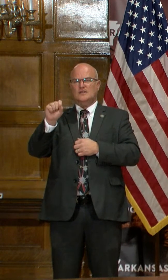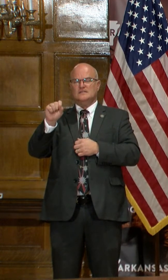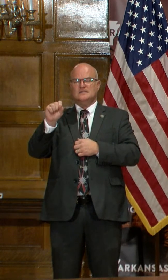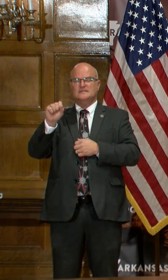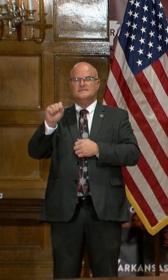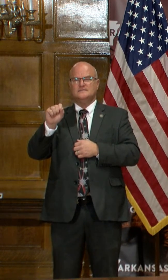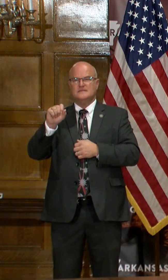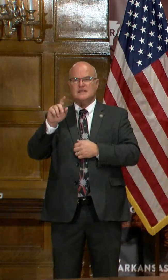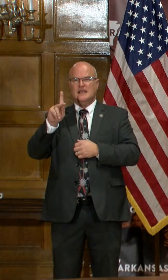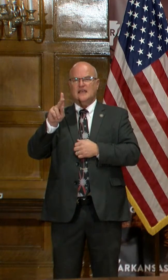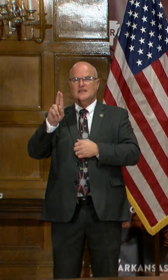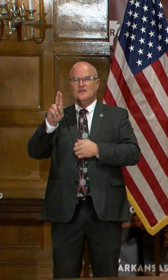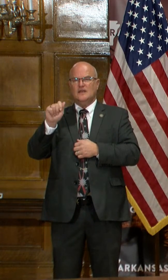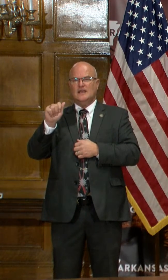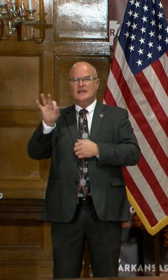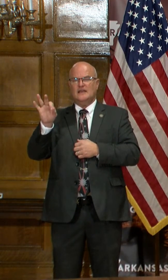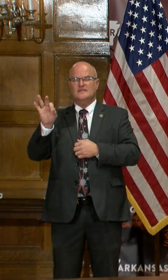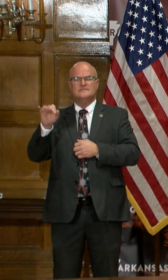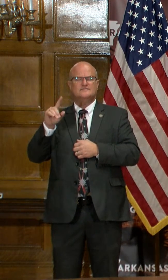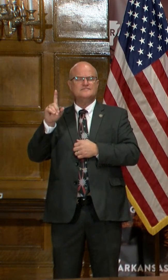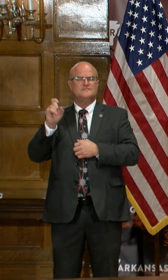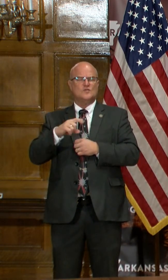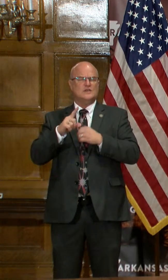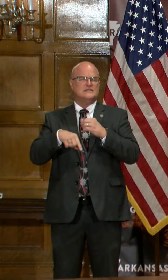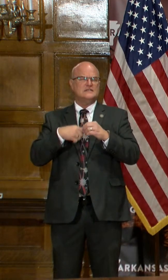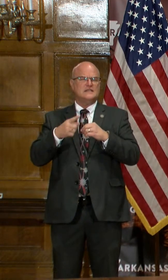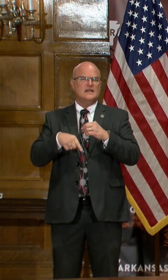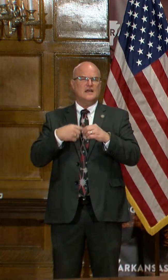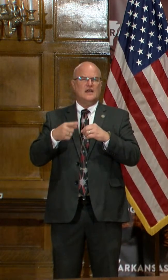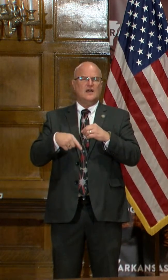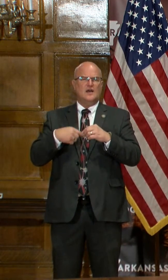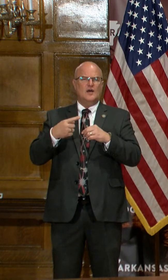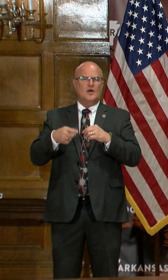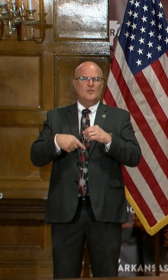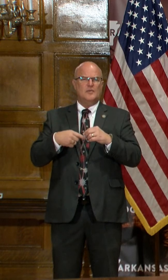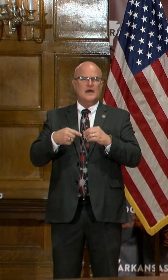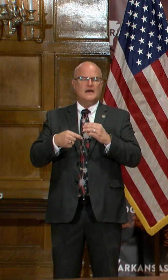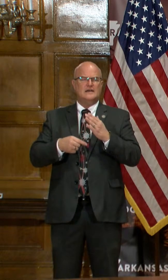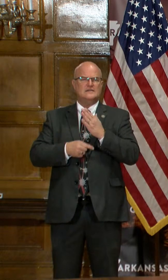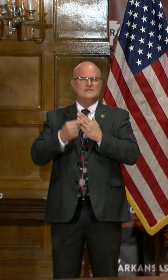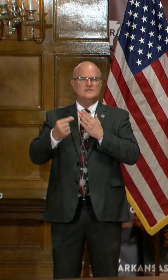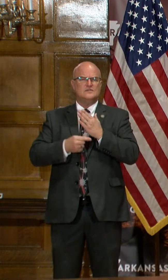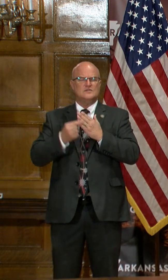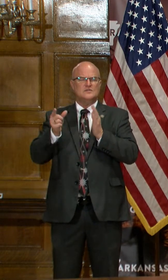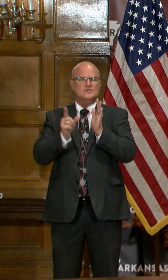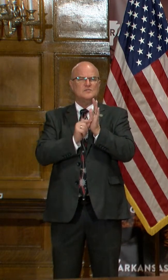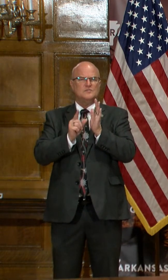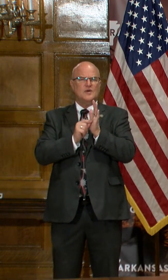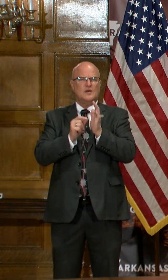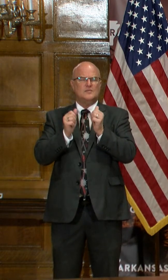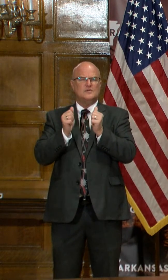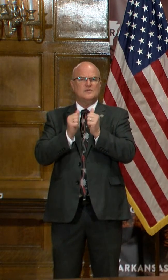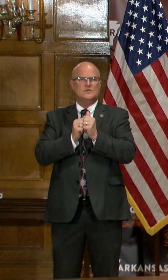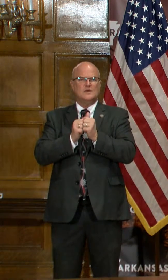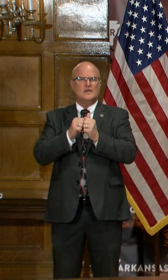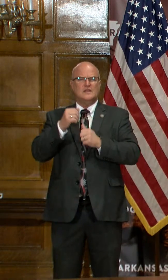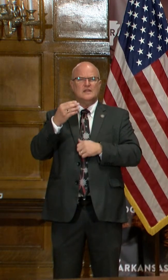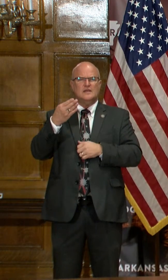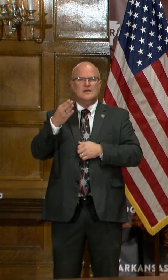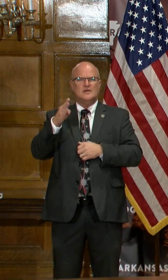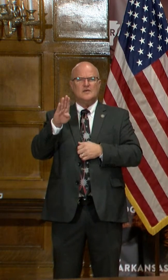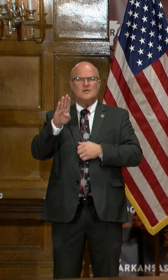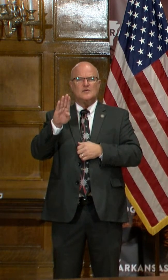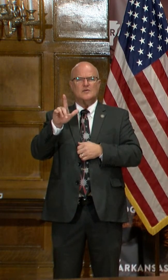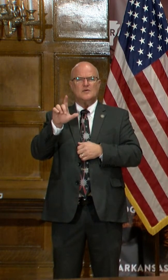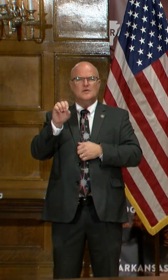KUAF. I have a question regarding an article that was published in Bloomberg last